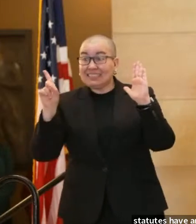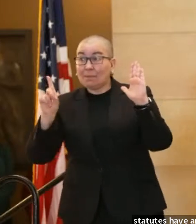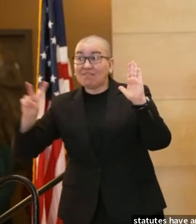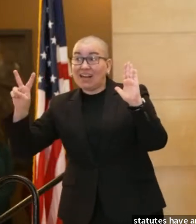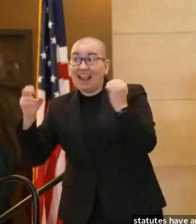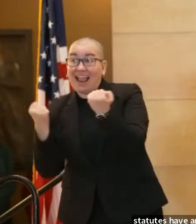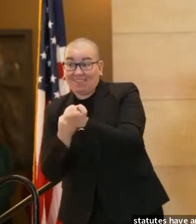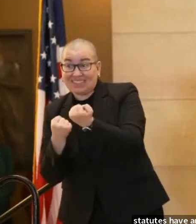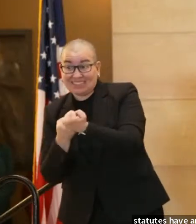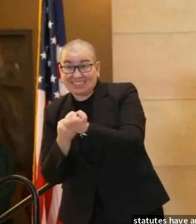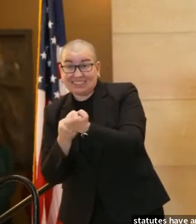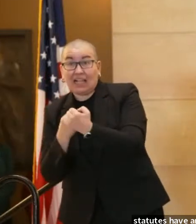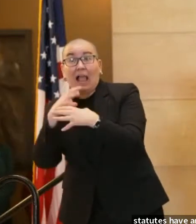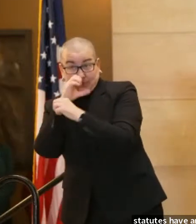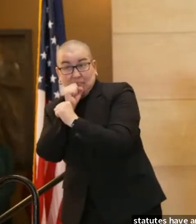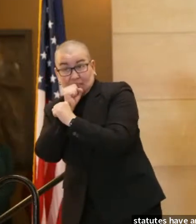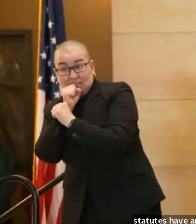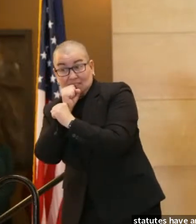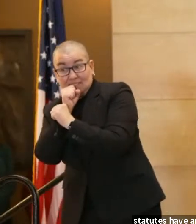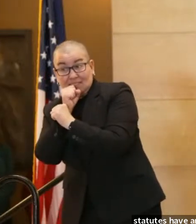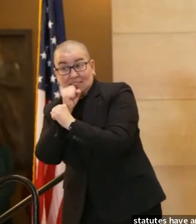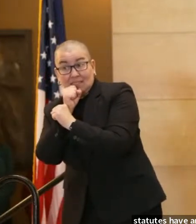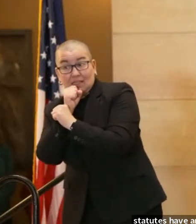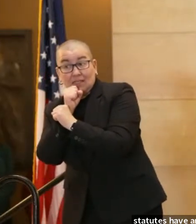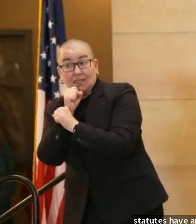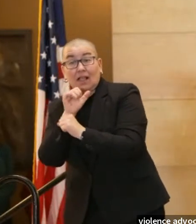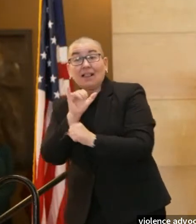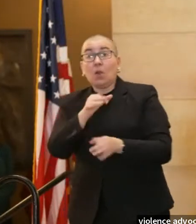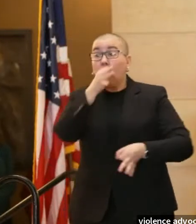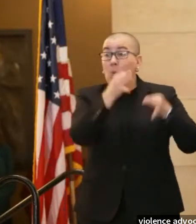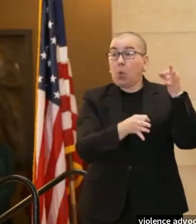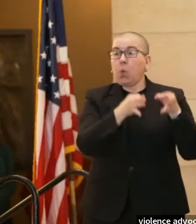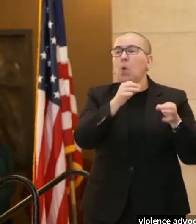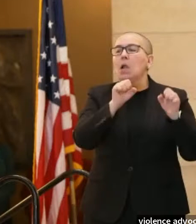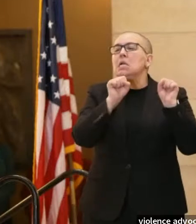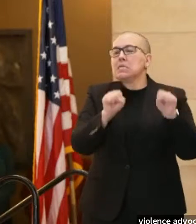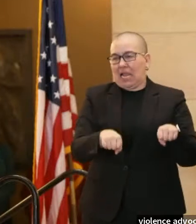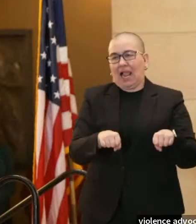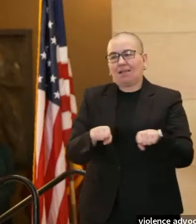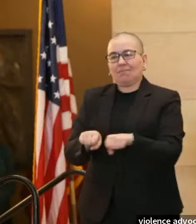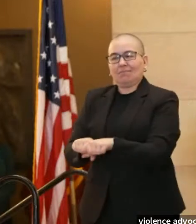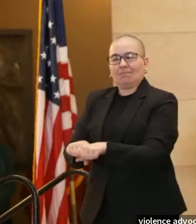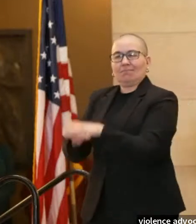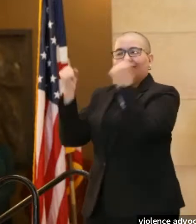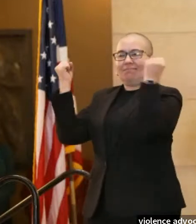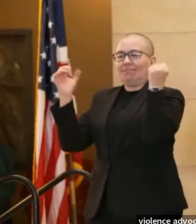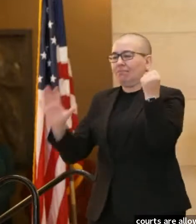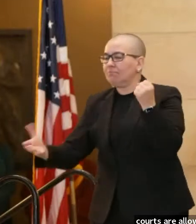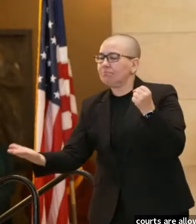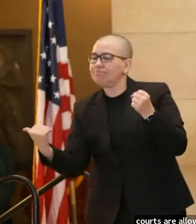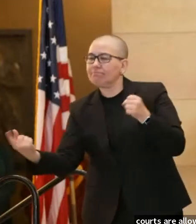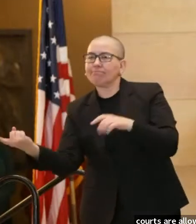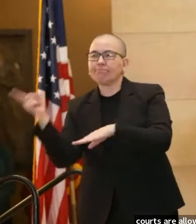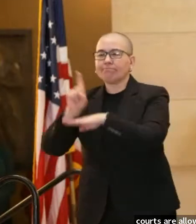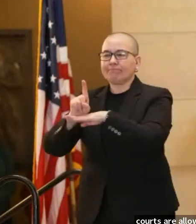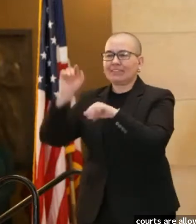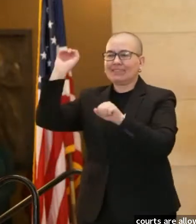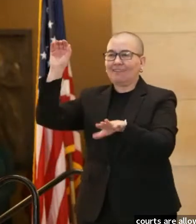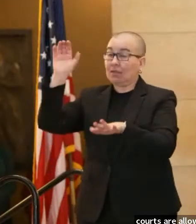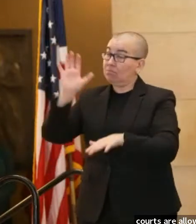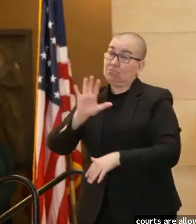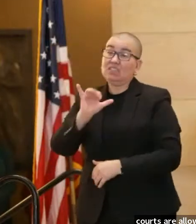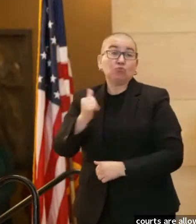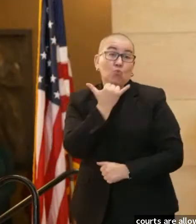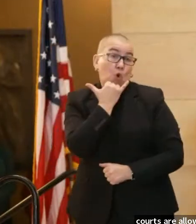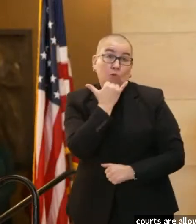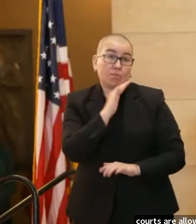privilege that carves out an exception that courts are allowed to breach that confidentiality, and I don't think that is right. And so we